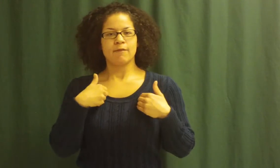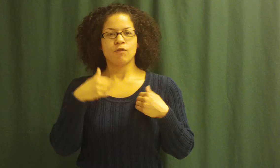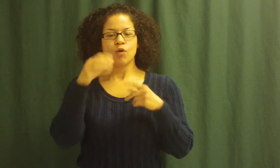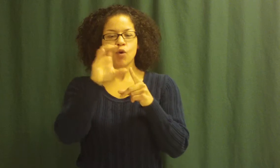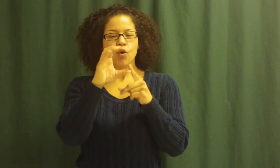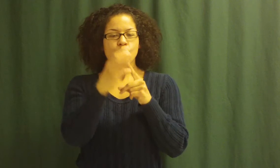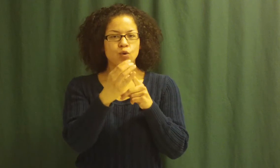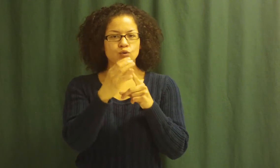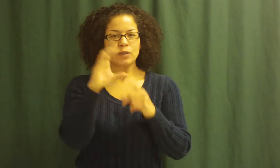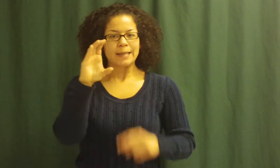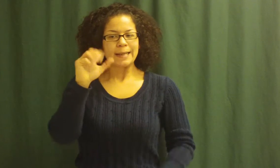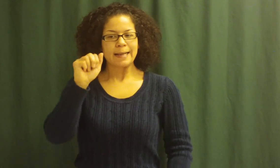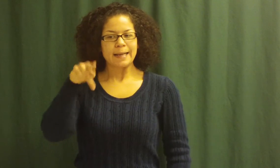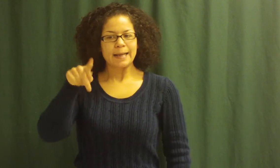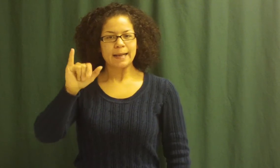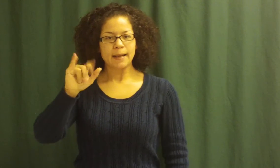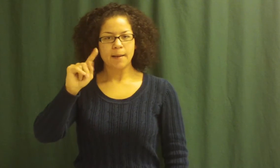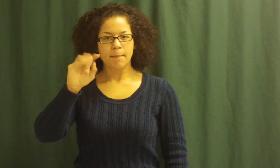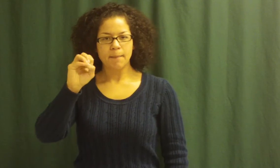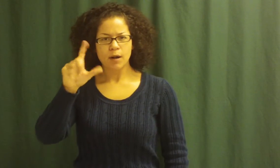which means the professional credentials,